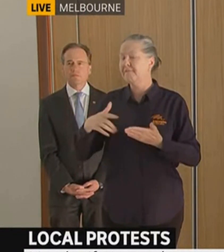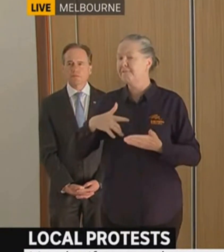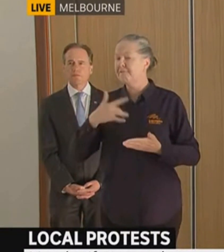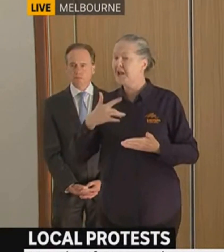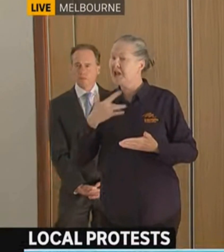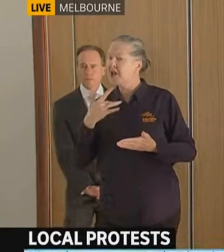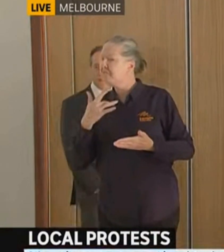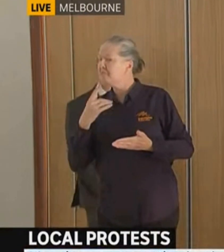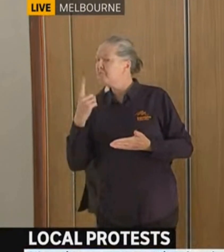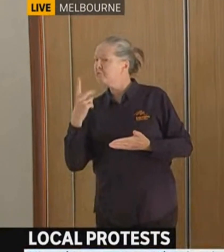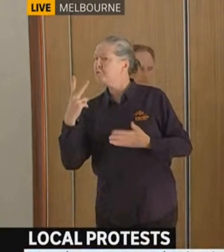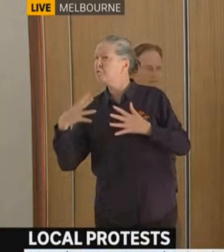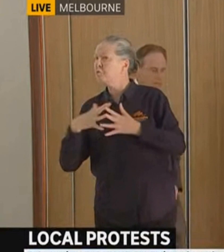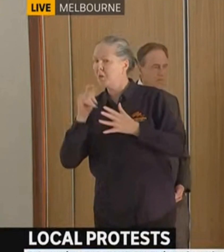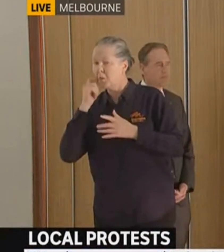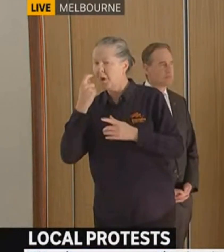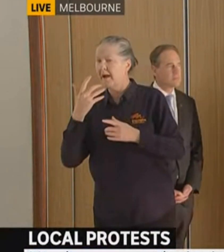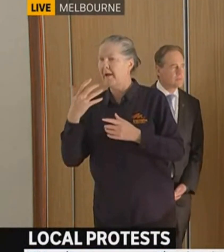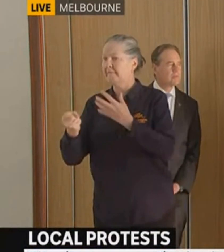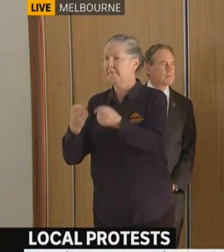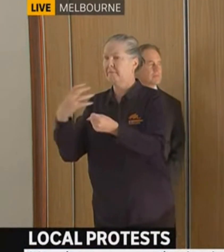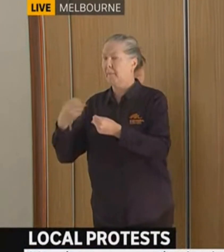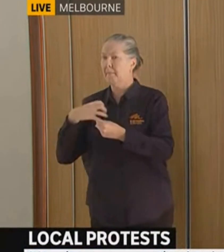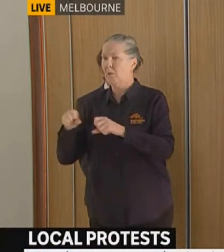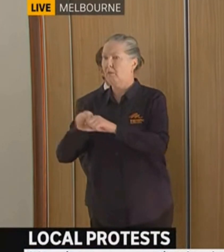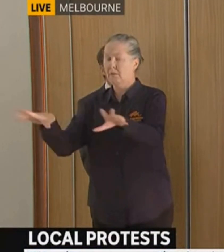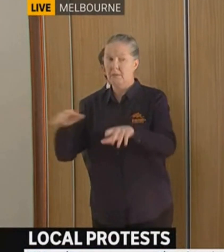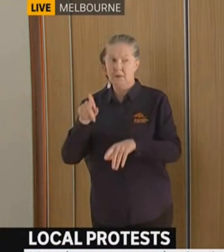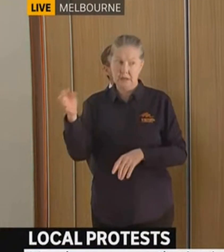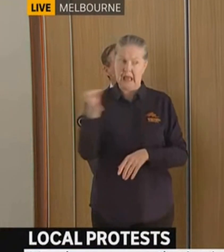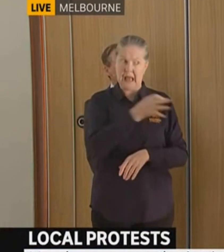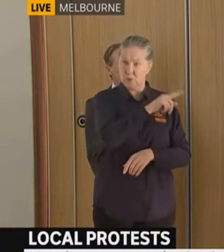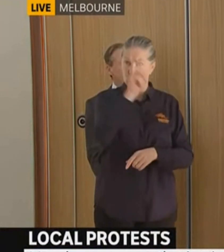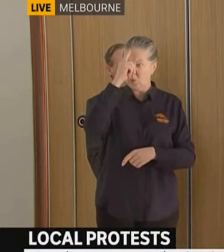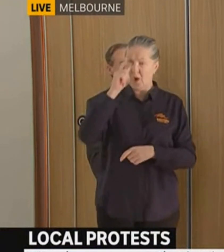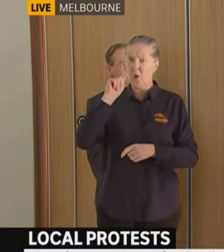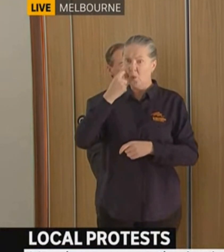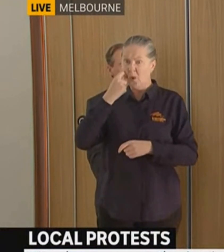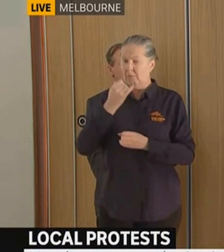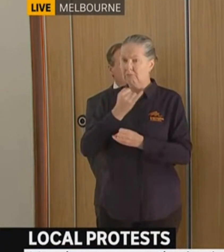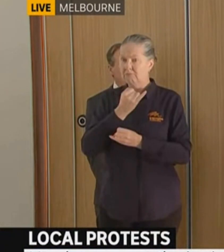see a readout in about 2 weeks. And how worried are you personally that this could cause a second wave and put us in a